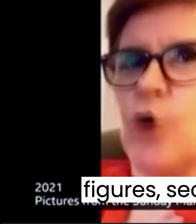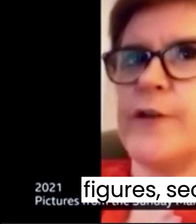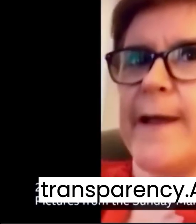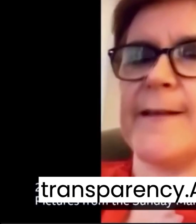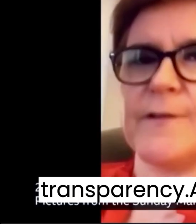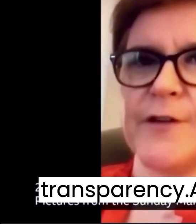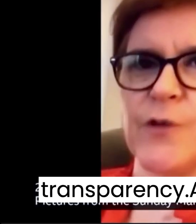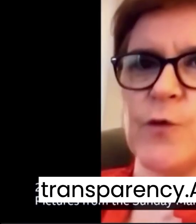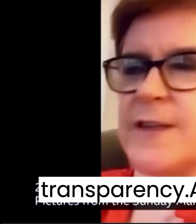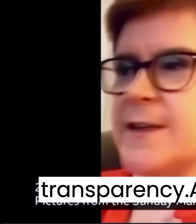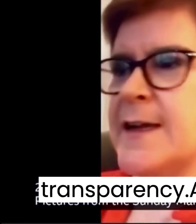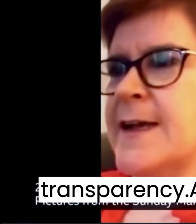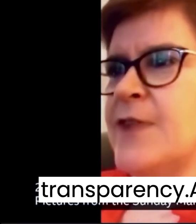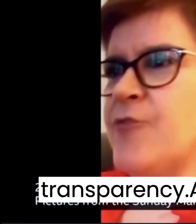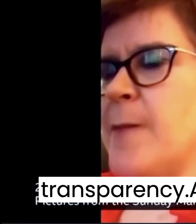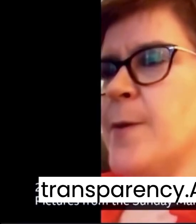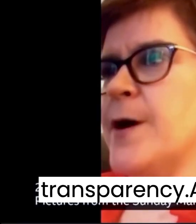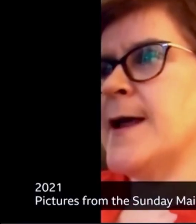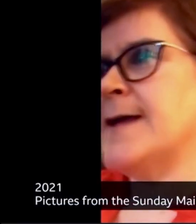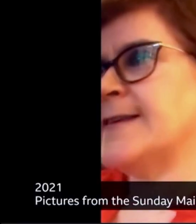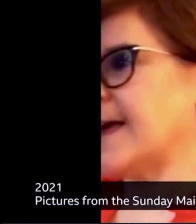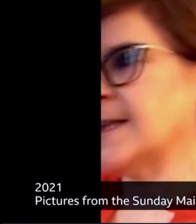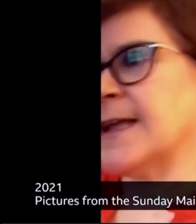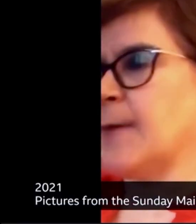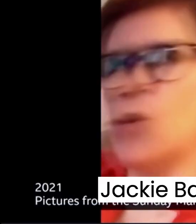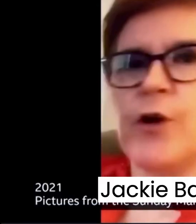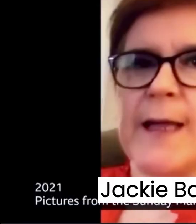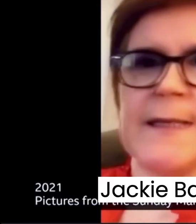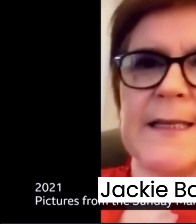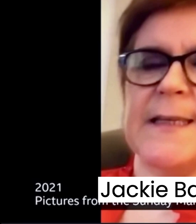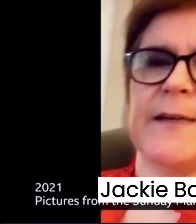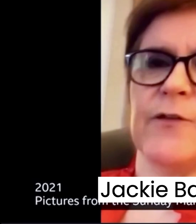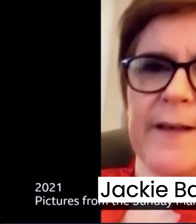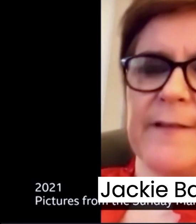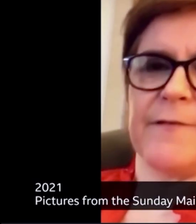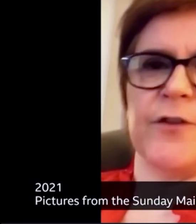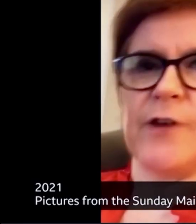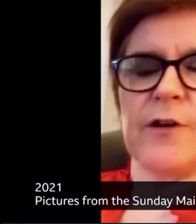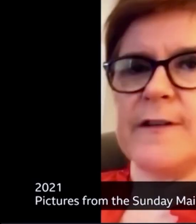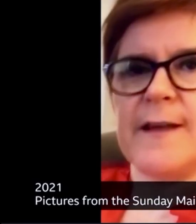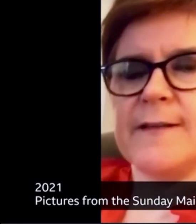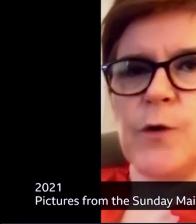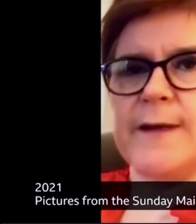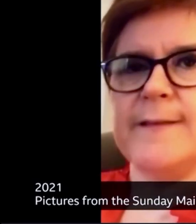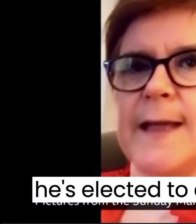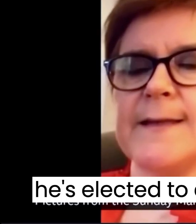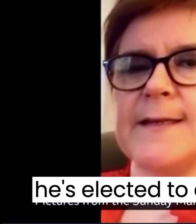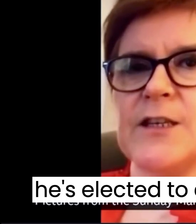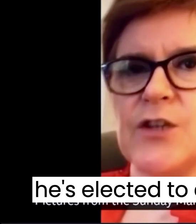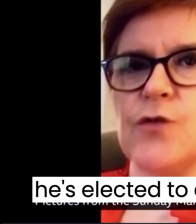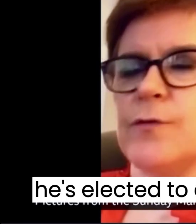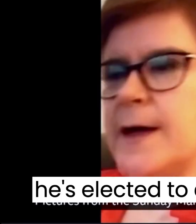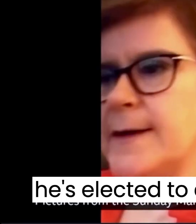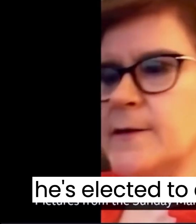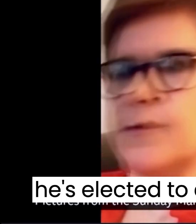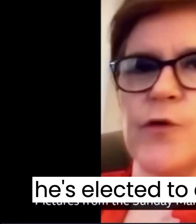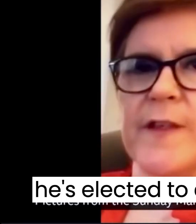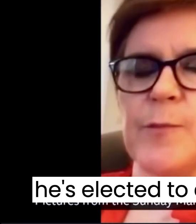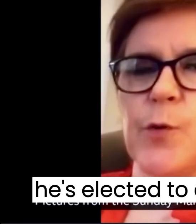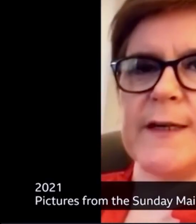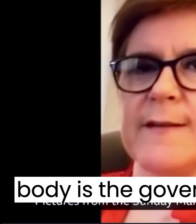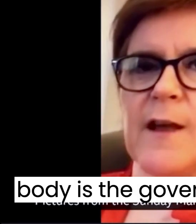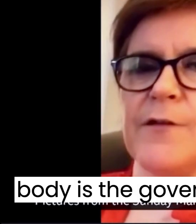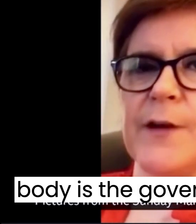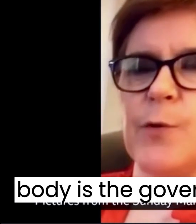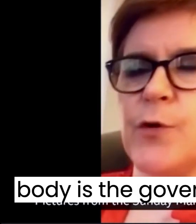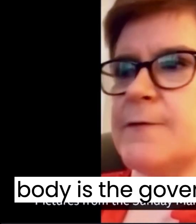and lack of transparency." And Scottish Labour's Jackie Bale said, "The SNP he's elected to do, and of course